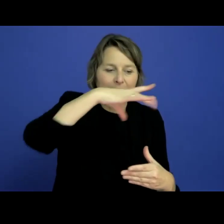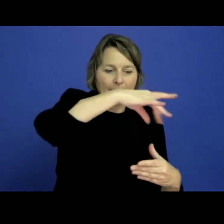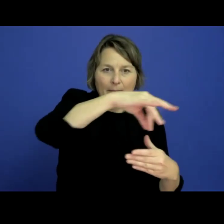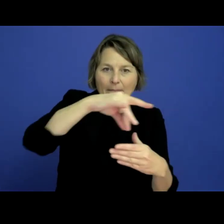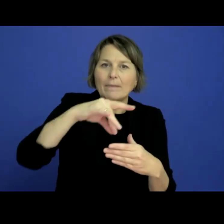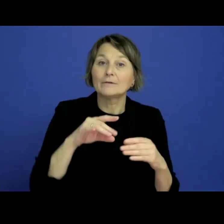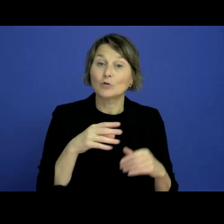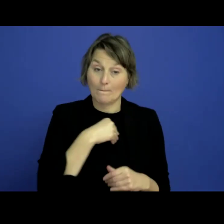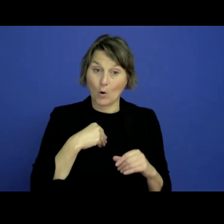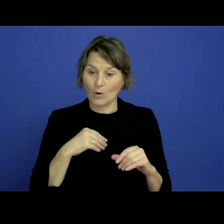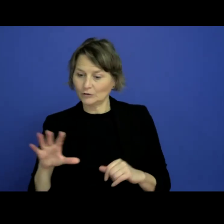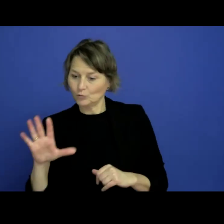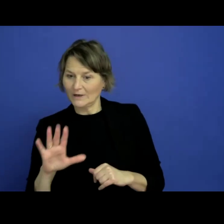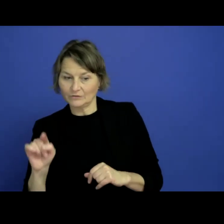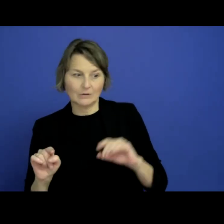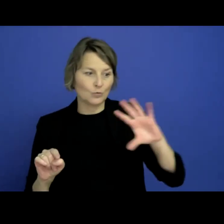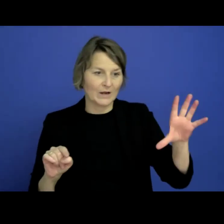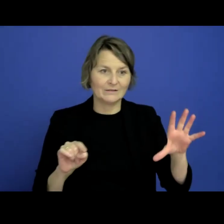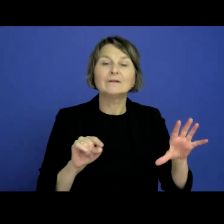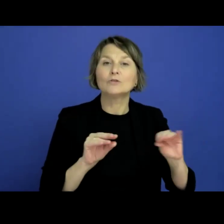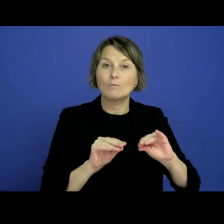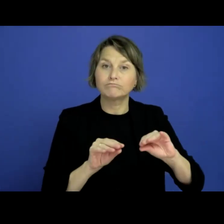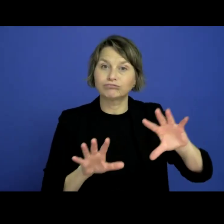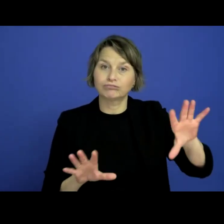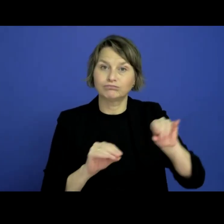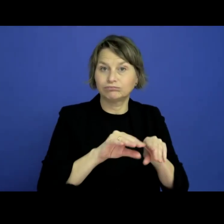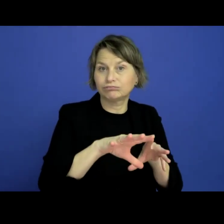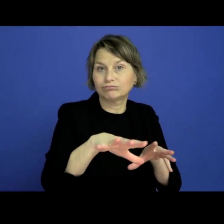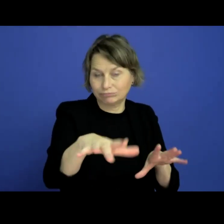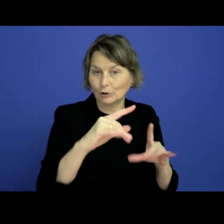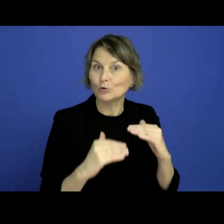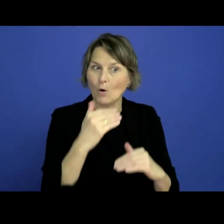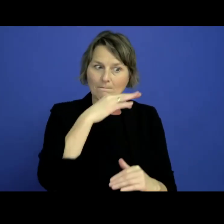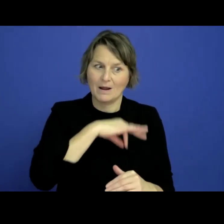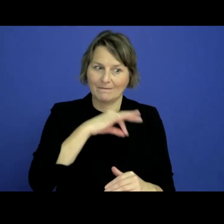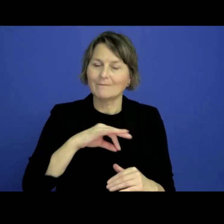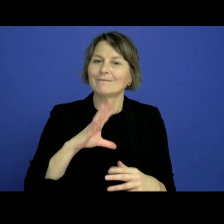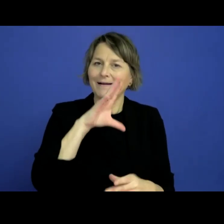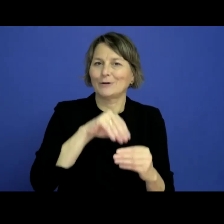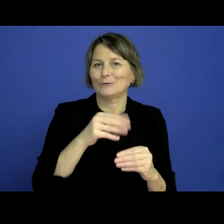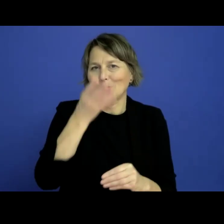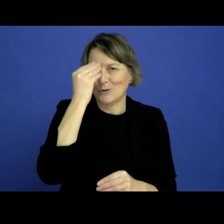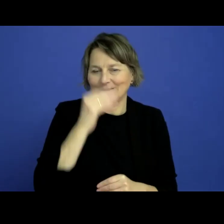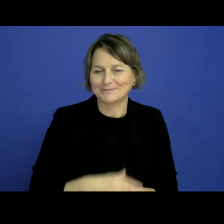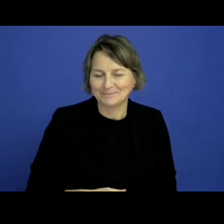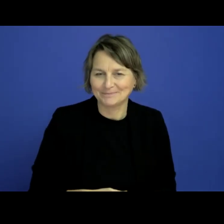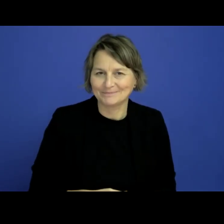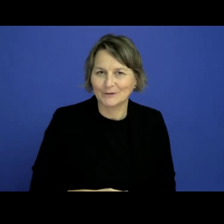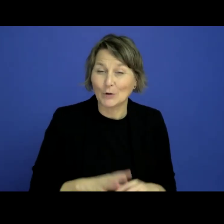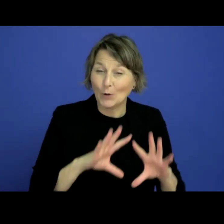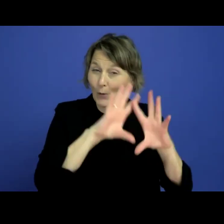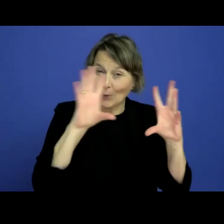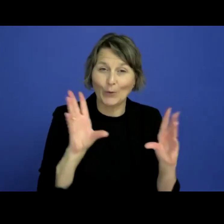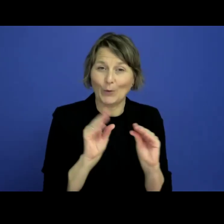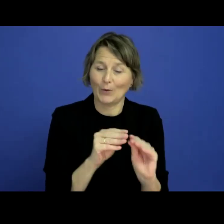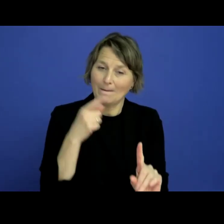more children are benefiting from the inclusive learning. So to sum up, what really makes those